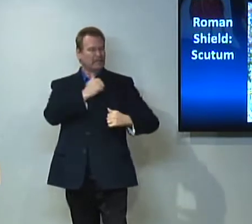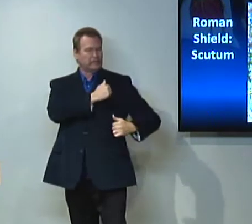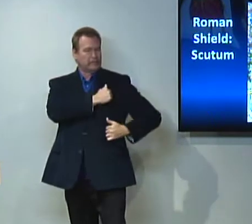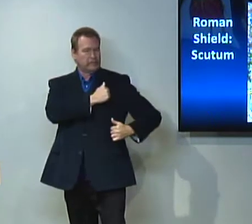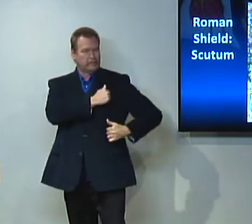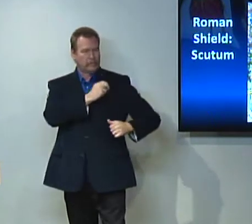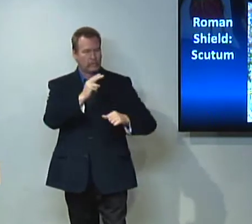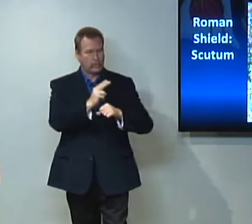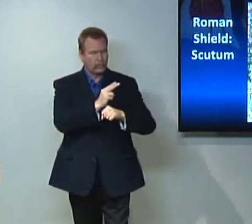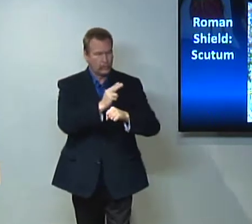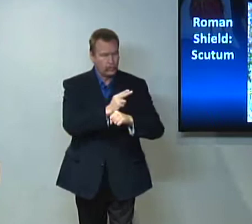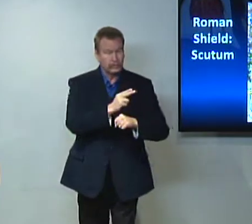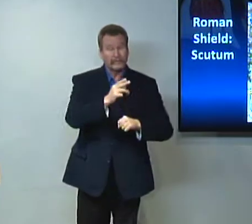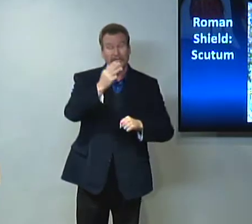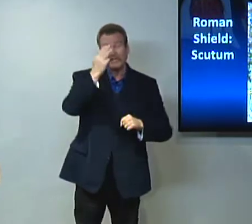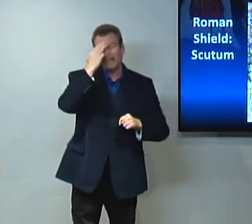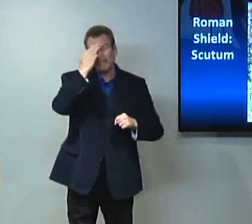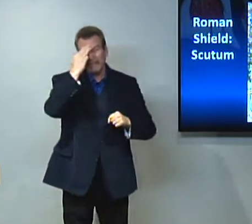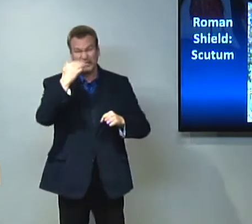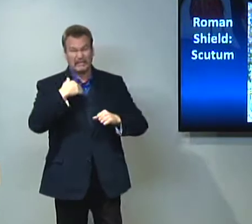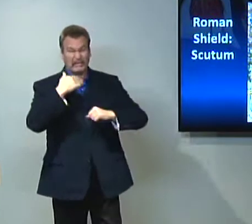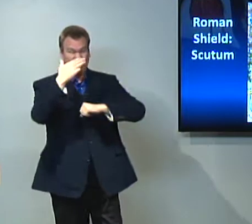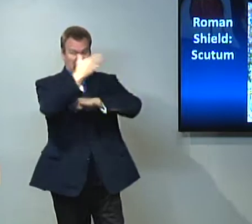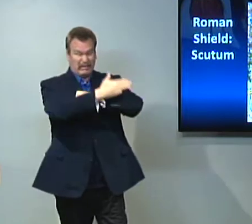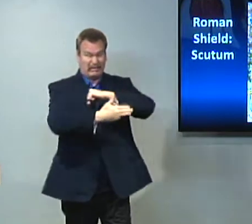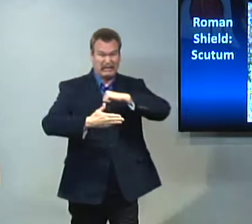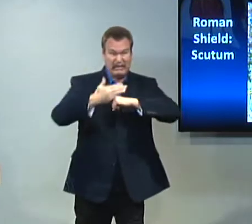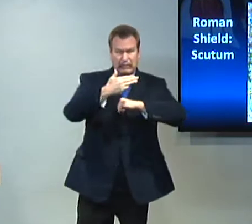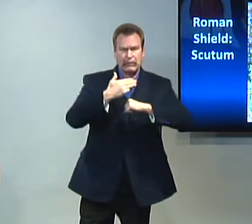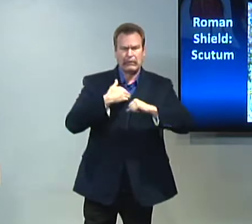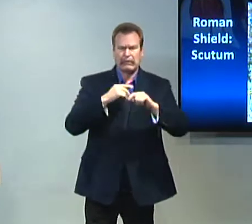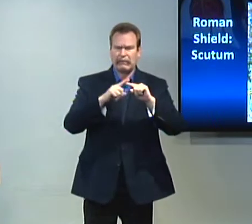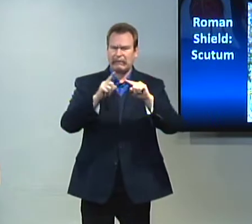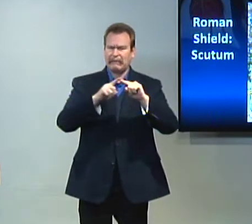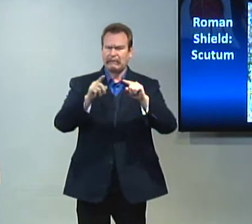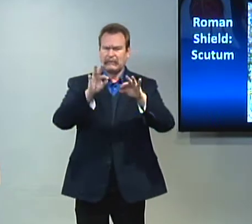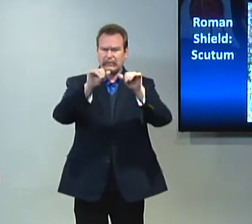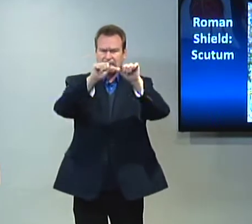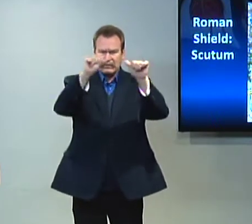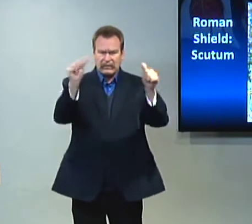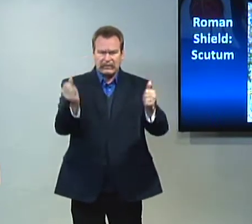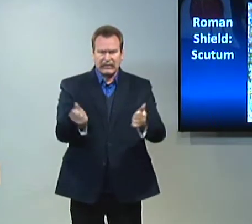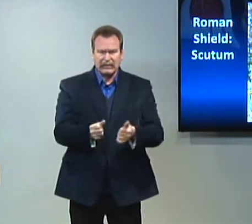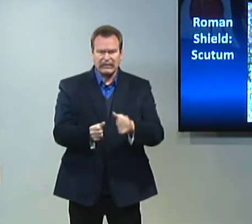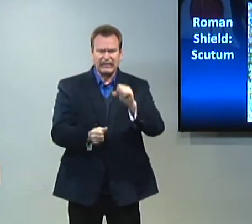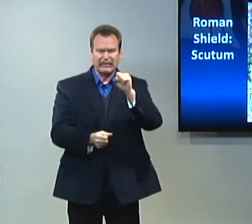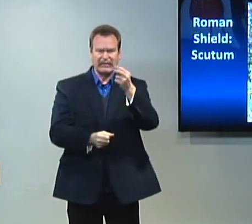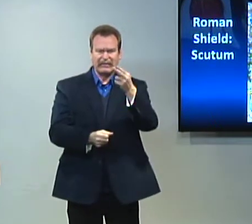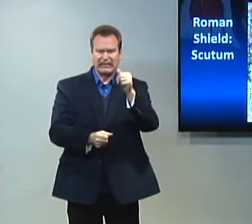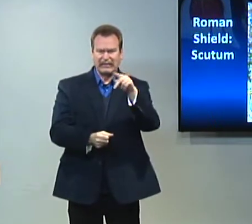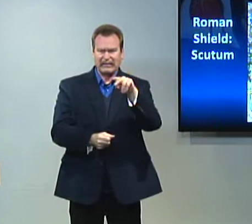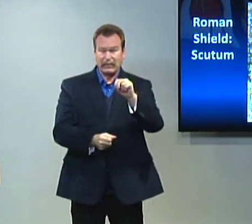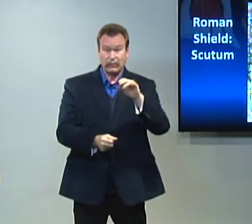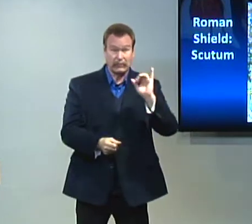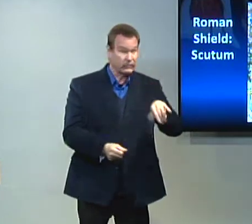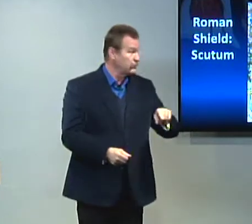all the way back, the Roman soldiers, they used a kind of shield, and there were different designs, there were different shapes